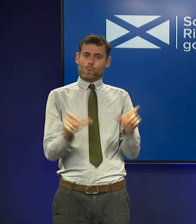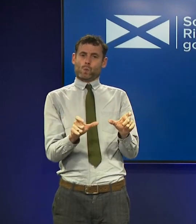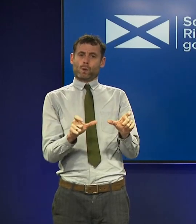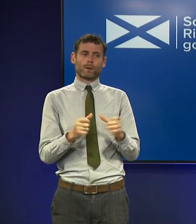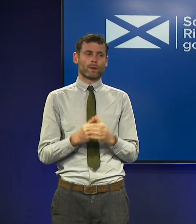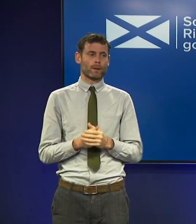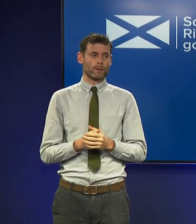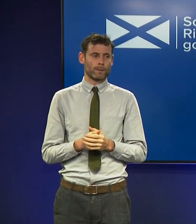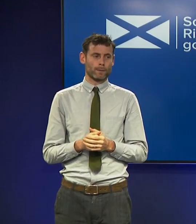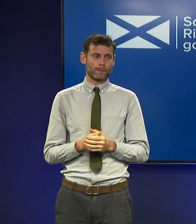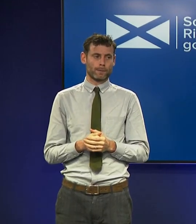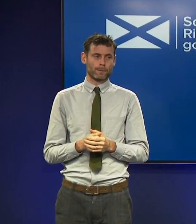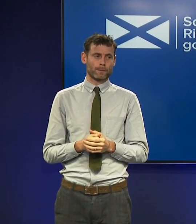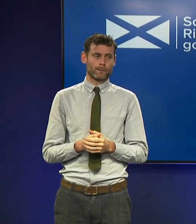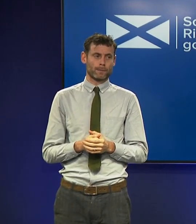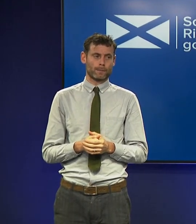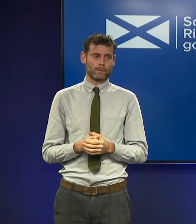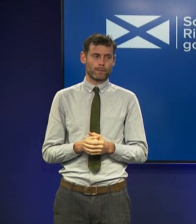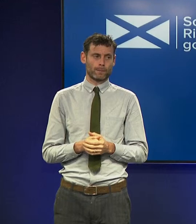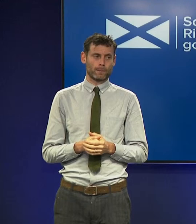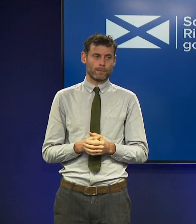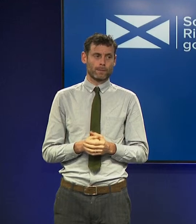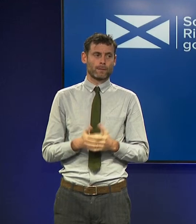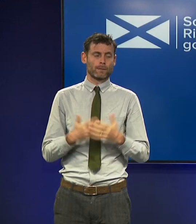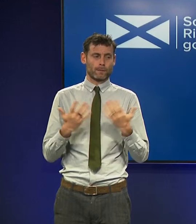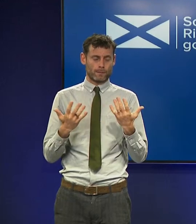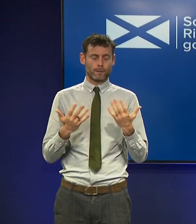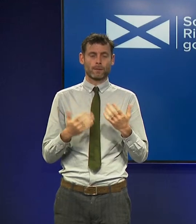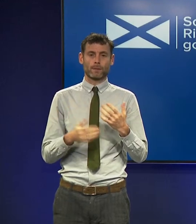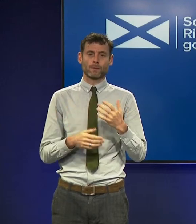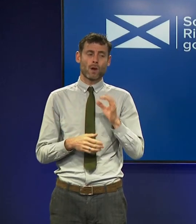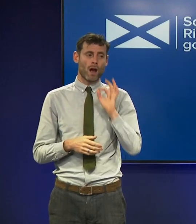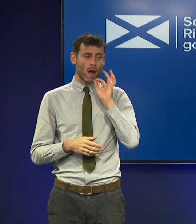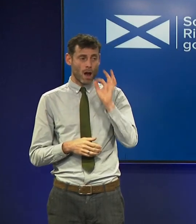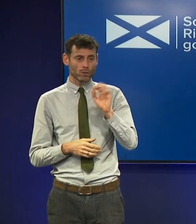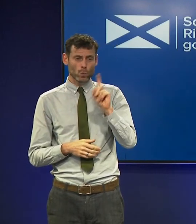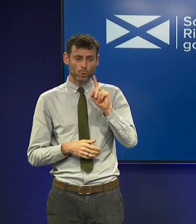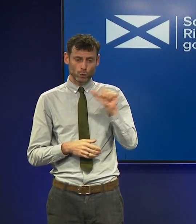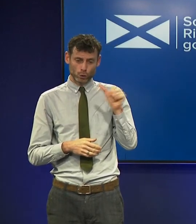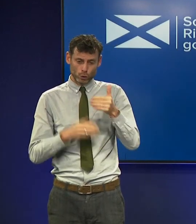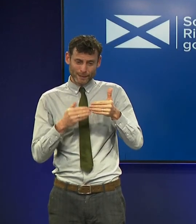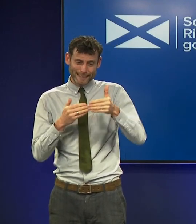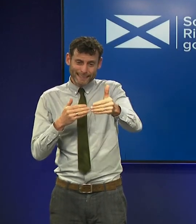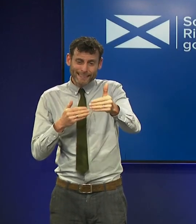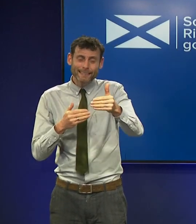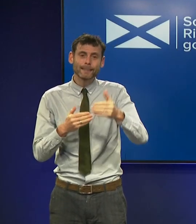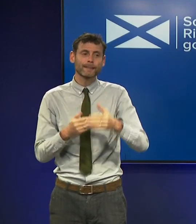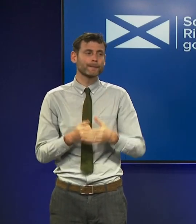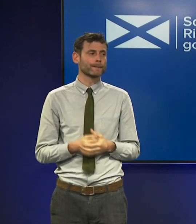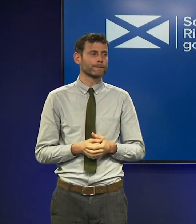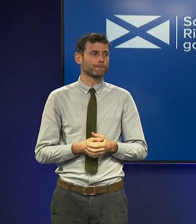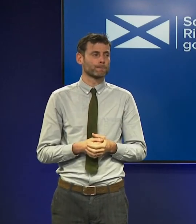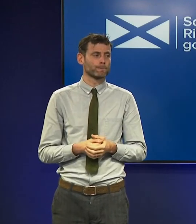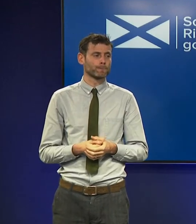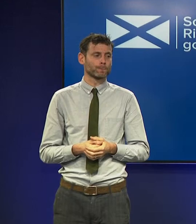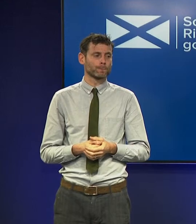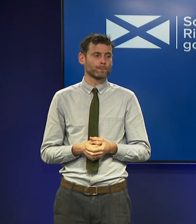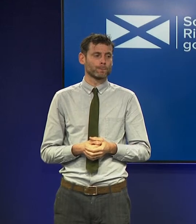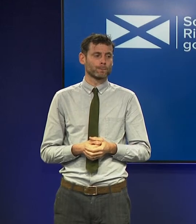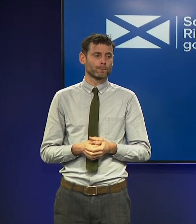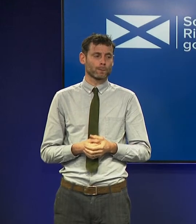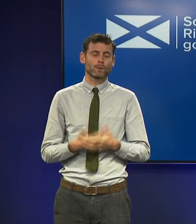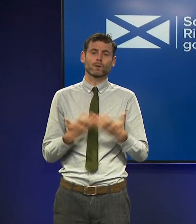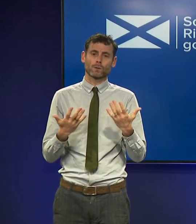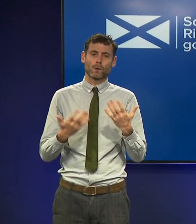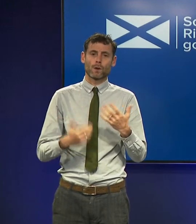certification be back on the cards? We've got to keep our minds open to everything that might help, but me saying that is not me saying,